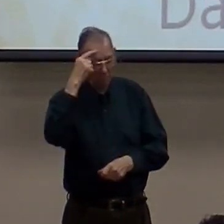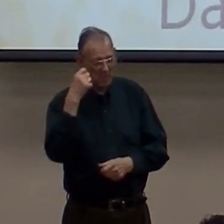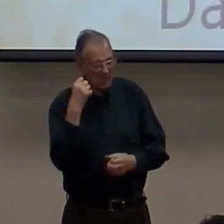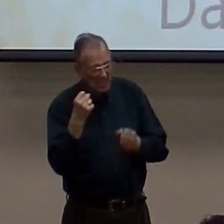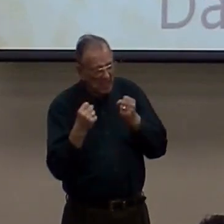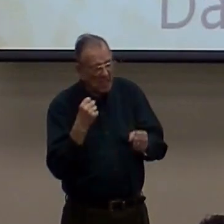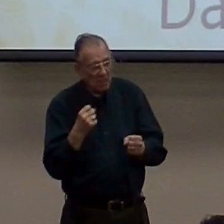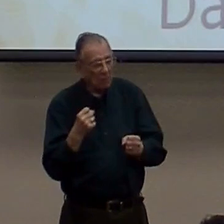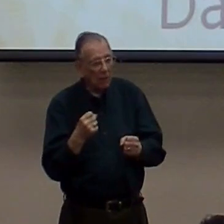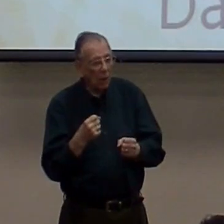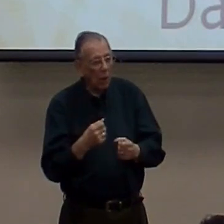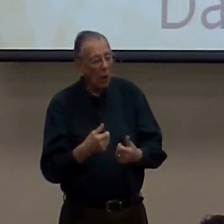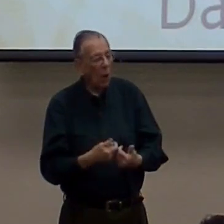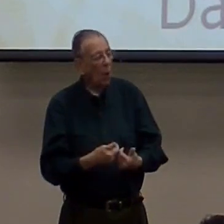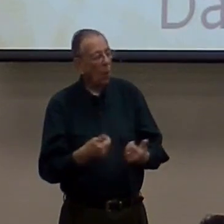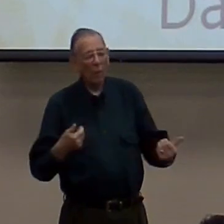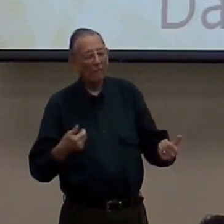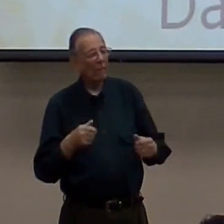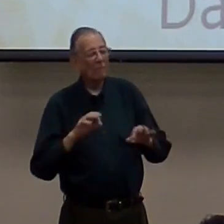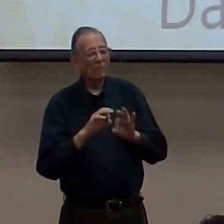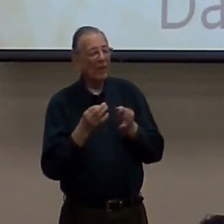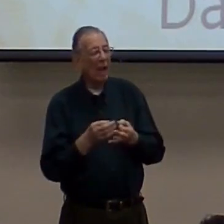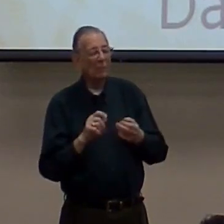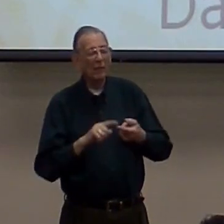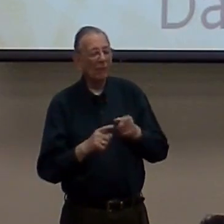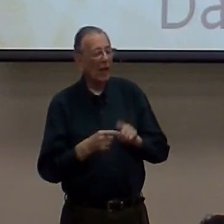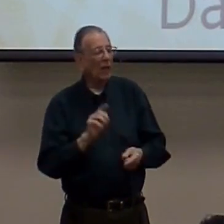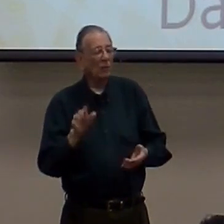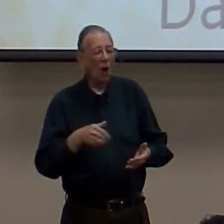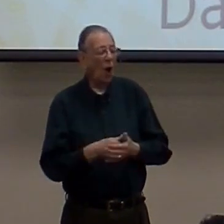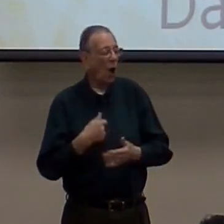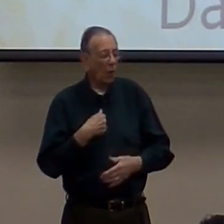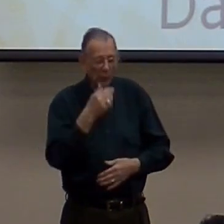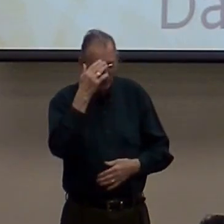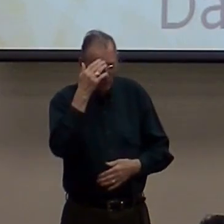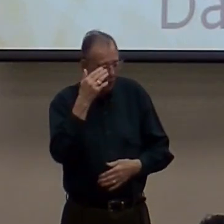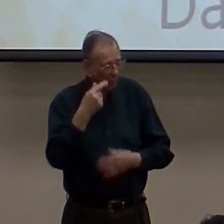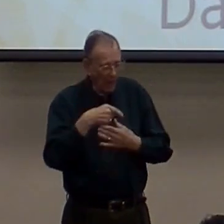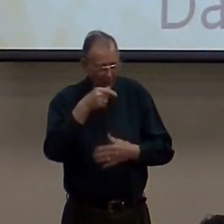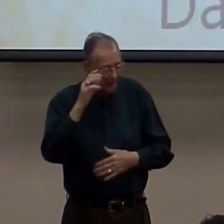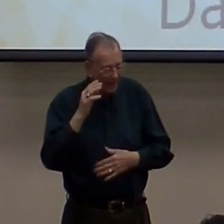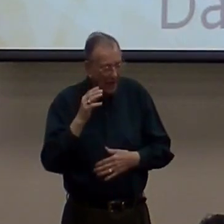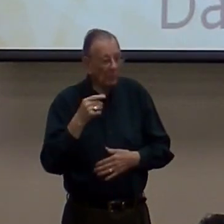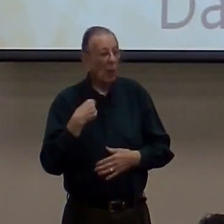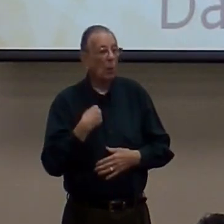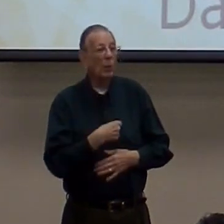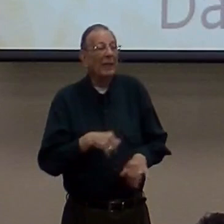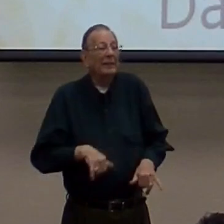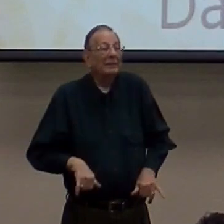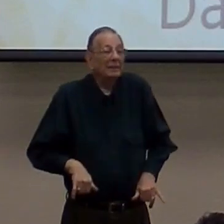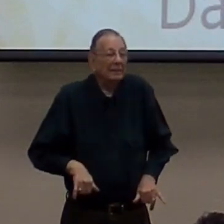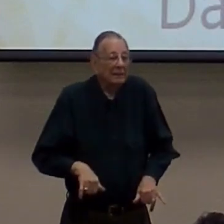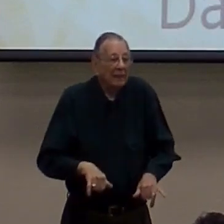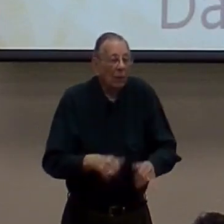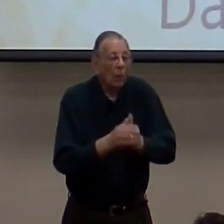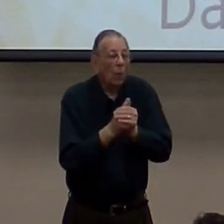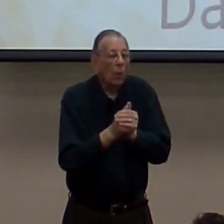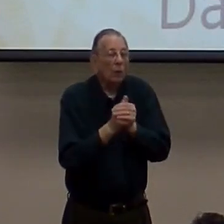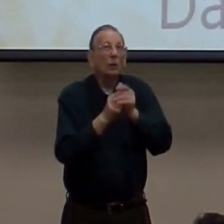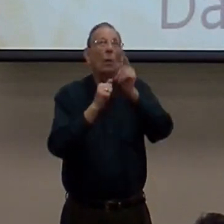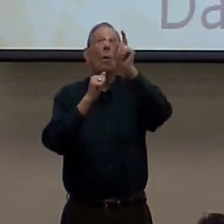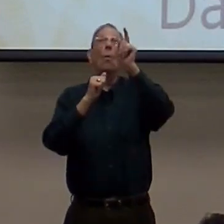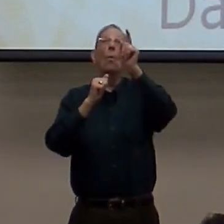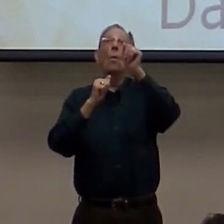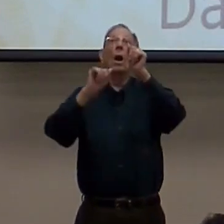threat, away from family, friends, and all that's familiar to us. But we will worship